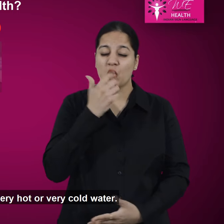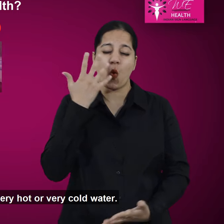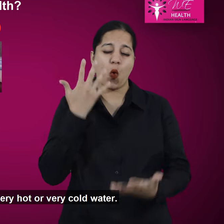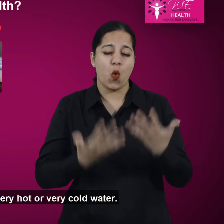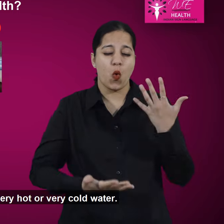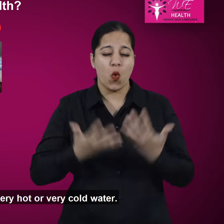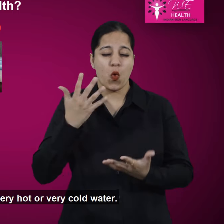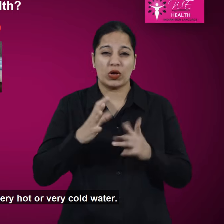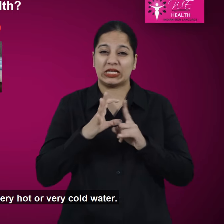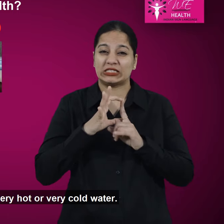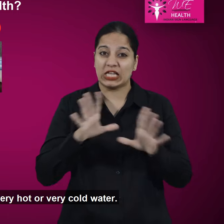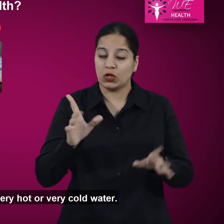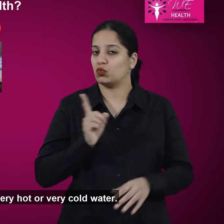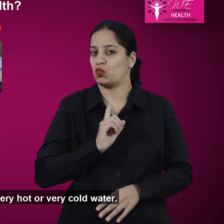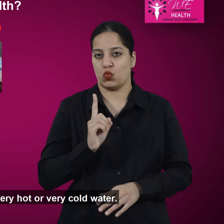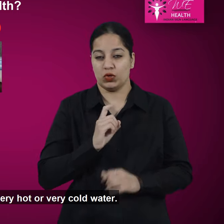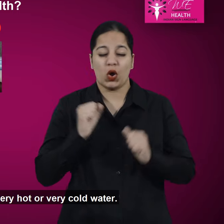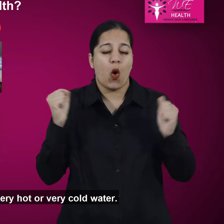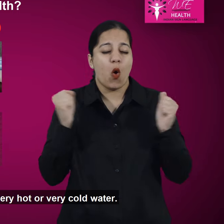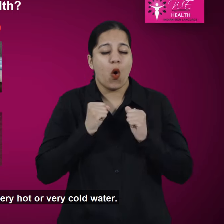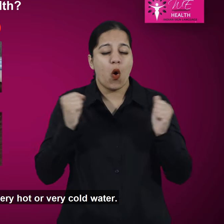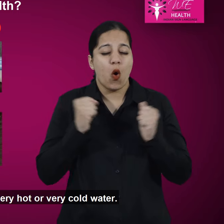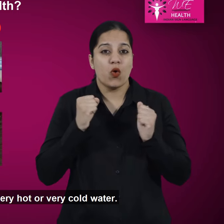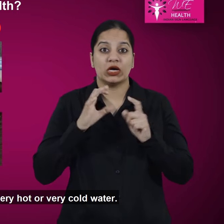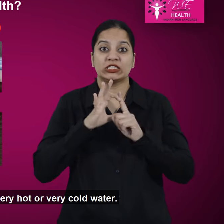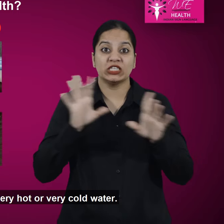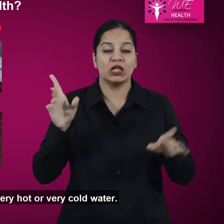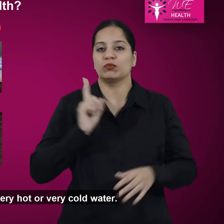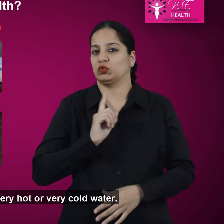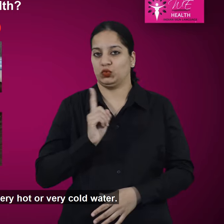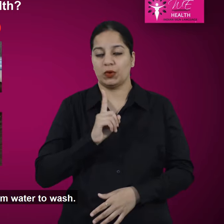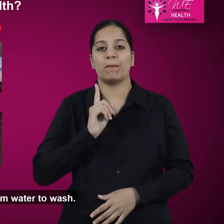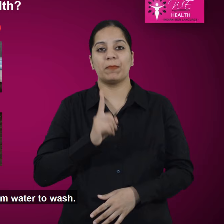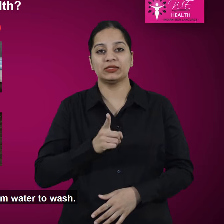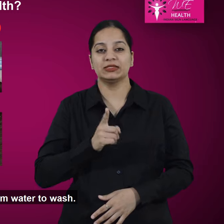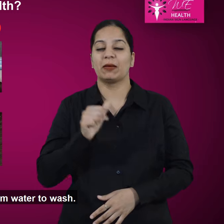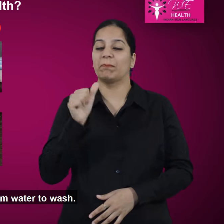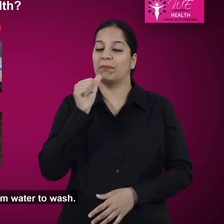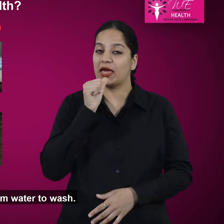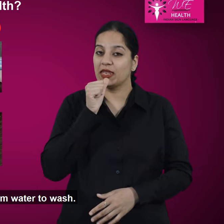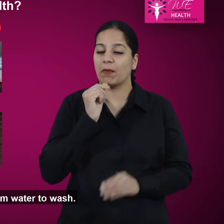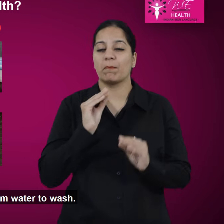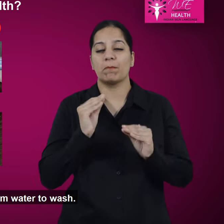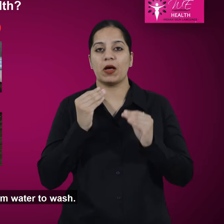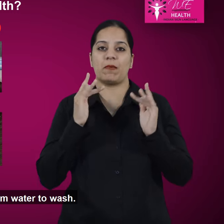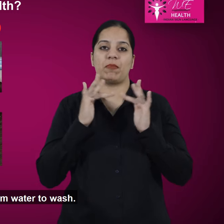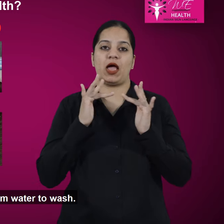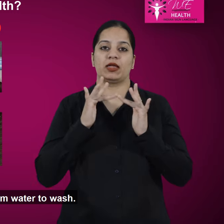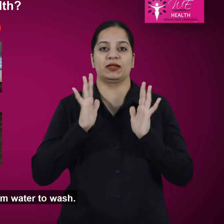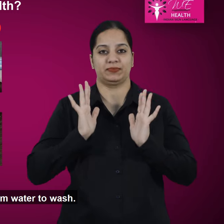Avoid washing with very hot or very cold water. Use lukewarm water to wash.